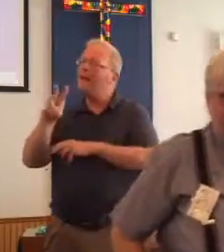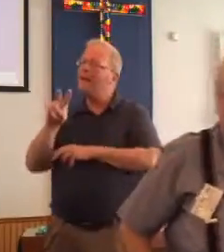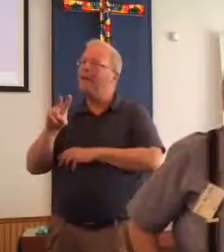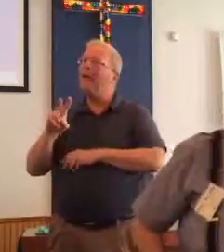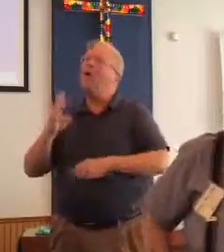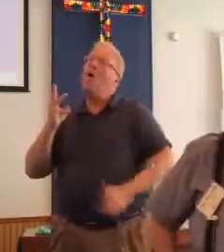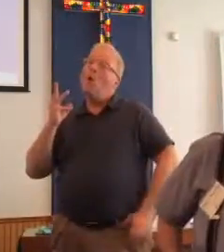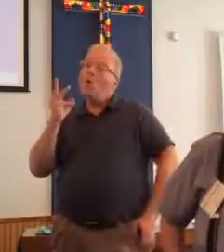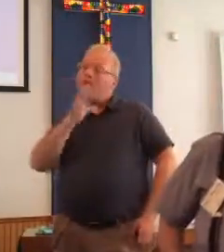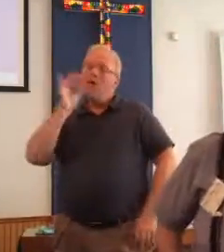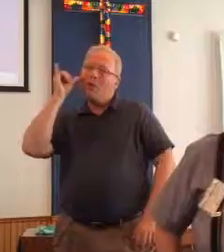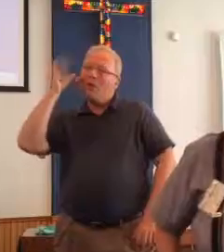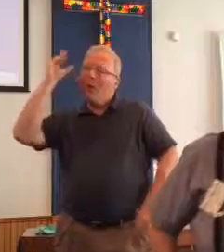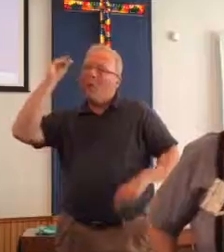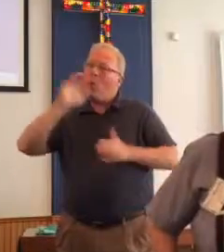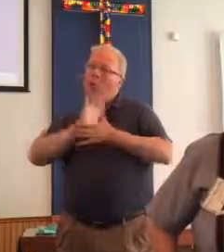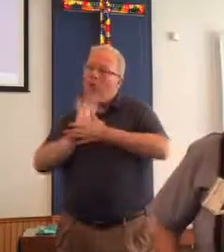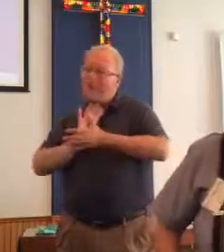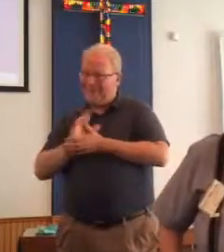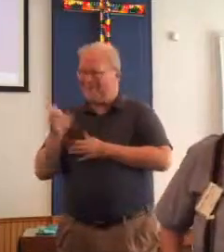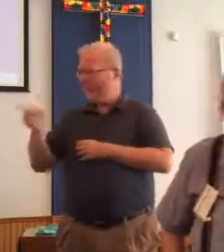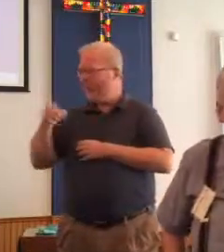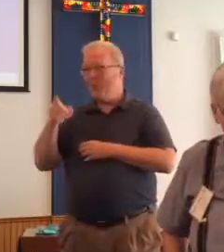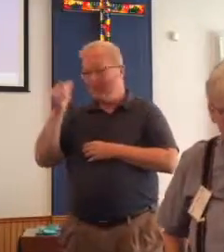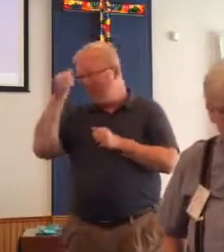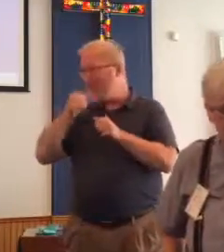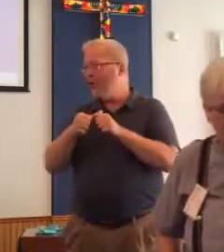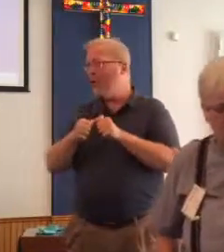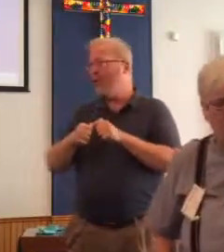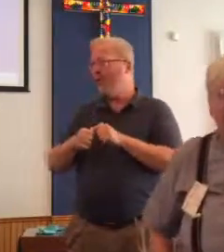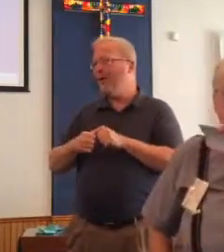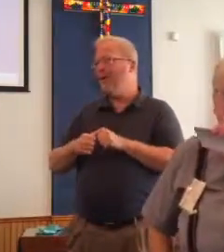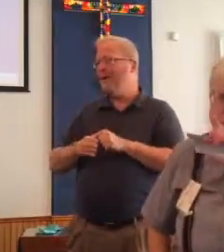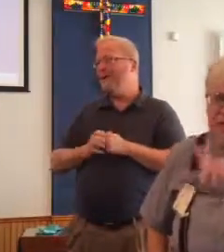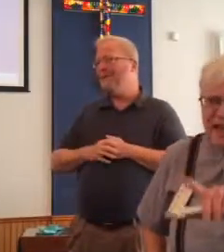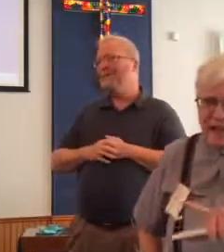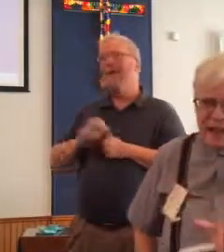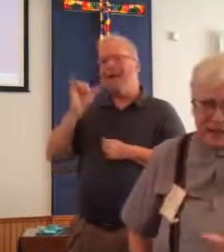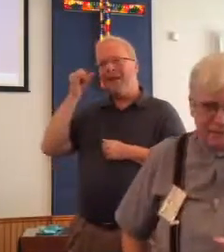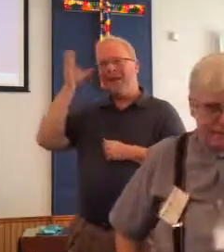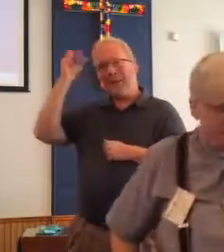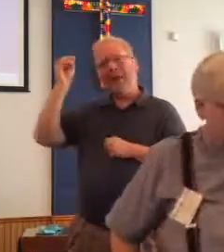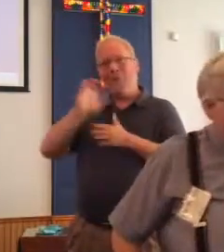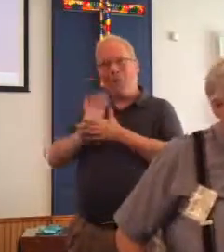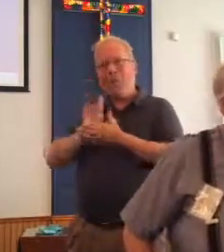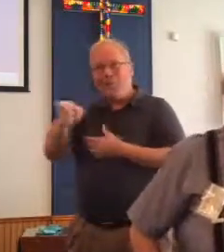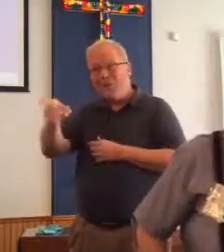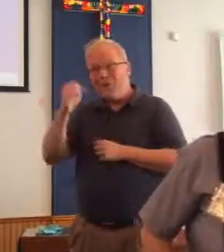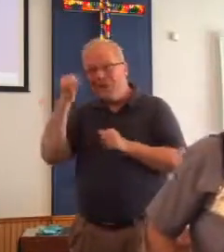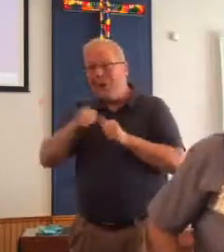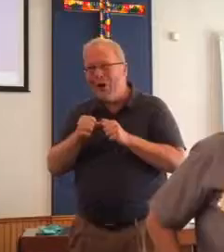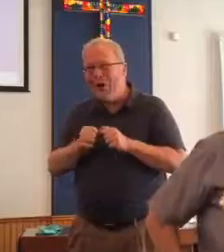all had a grandfather who did that, if you're as old as I am. Every Saturday,